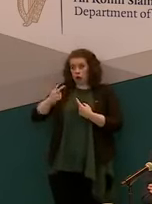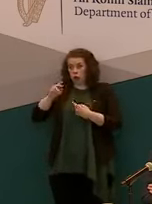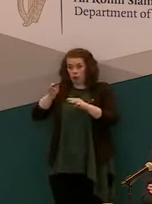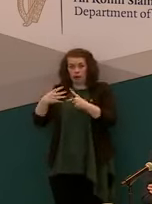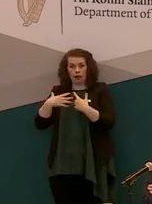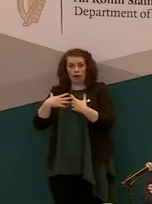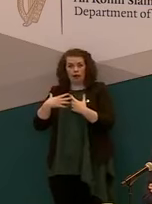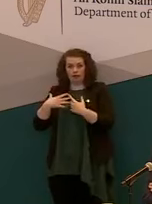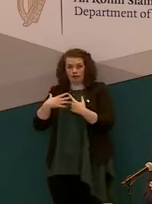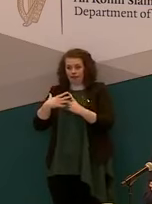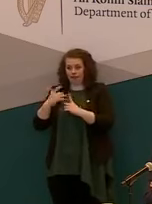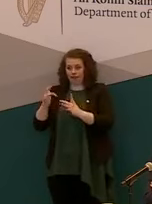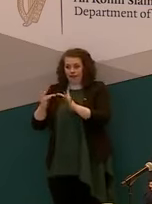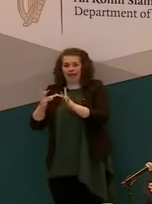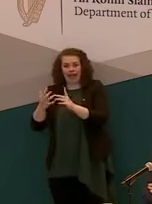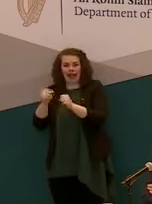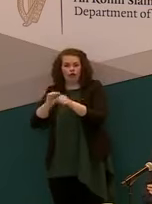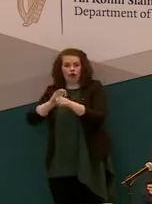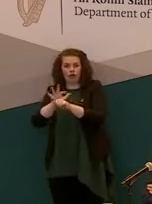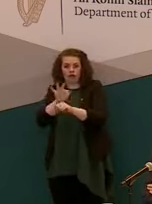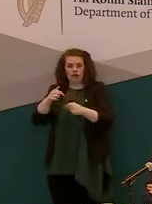idea of what would give us back to 2?